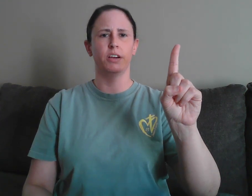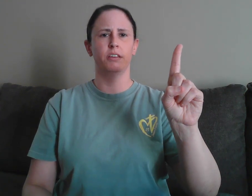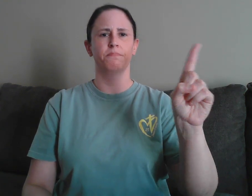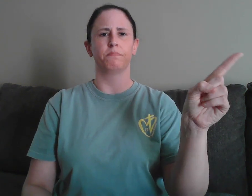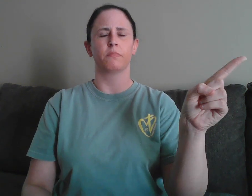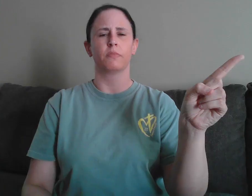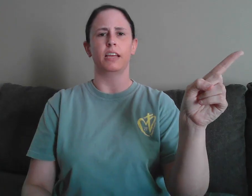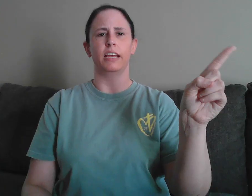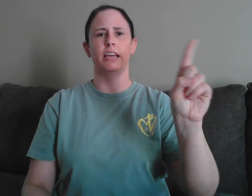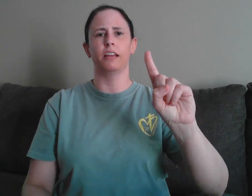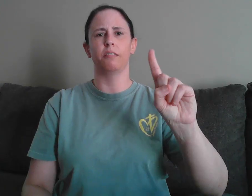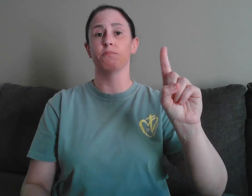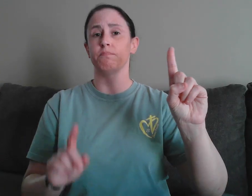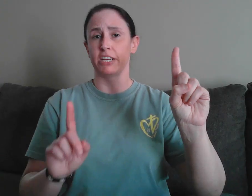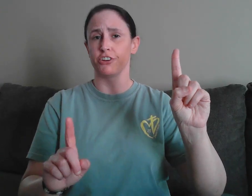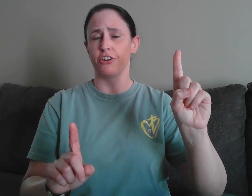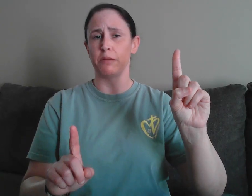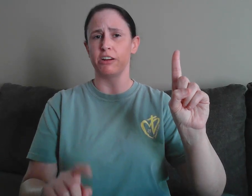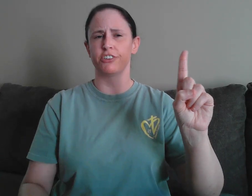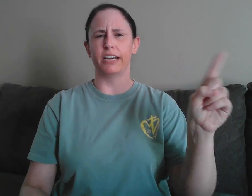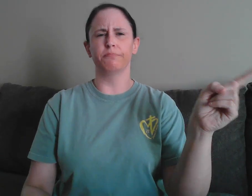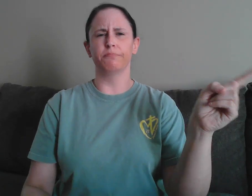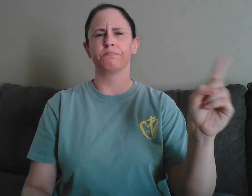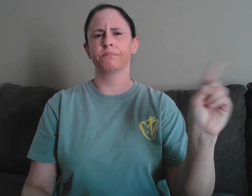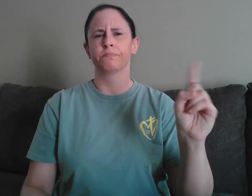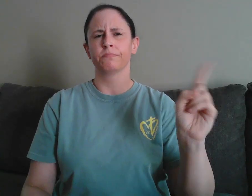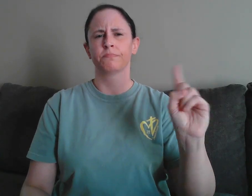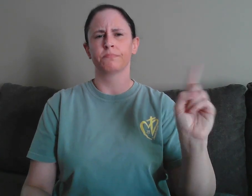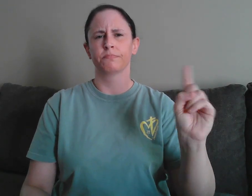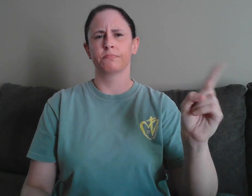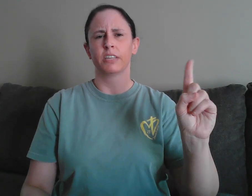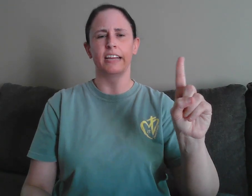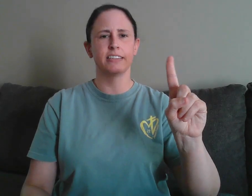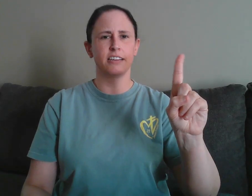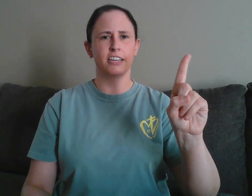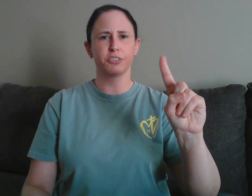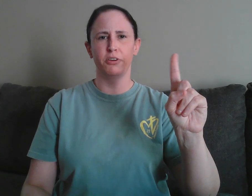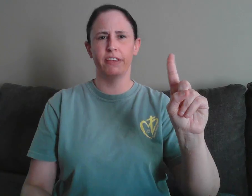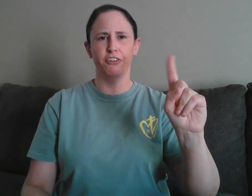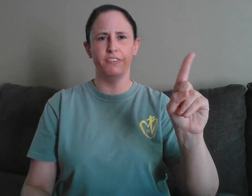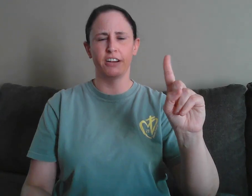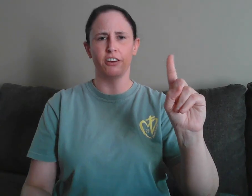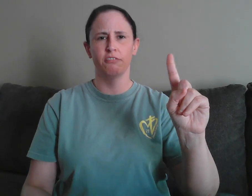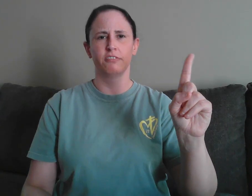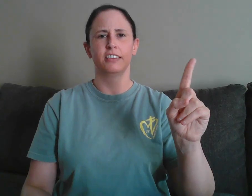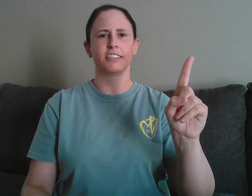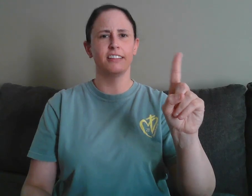1 and make sure your eyebrows are down. And it's not just moving your finger. It's not like